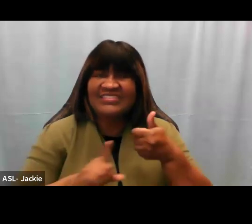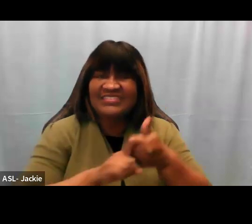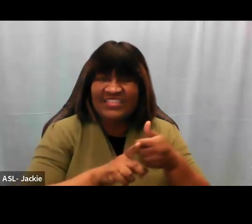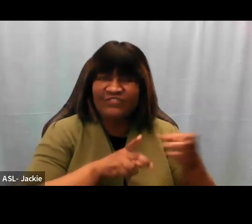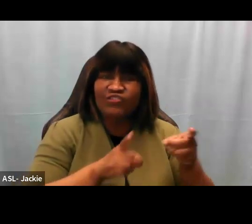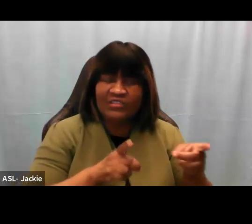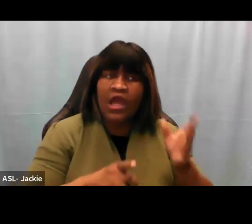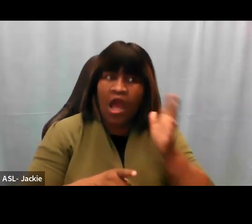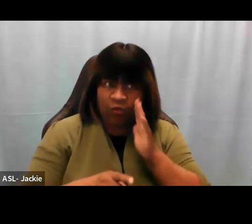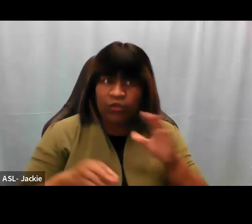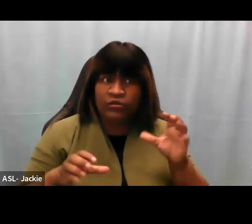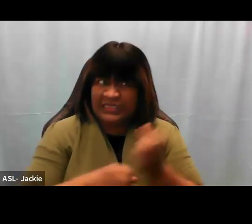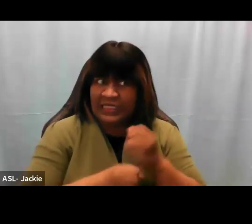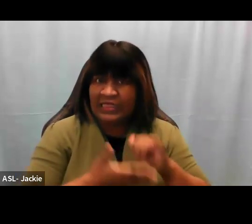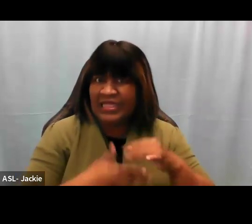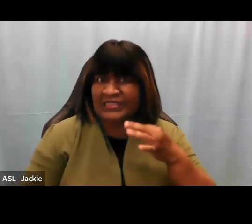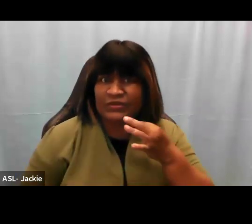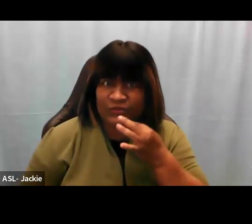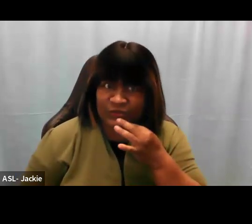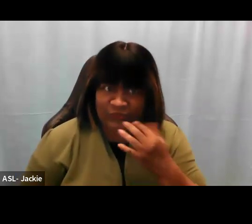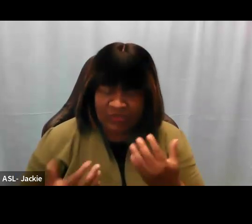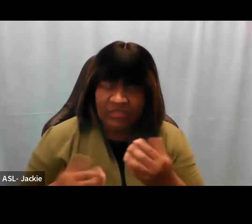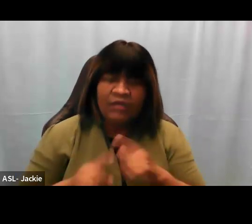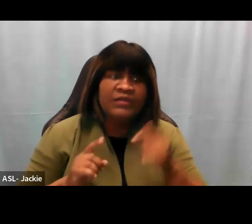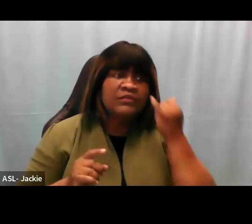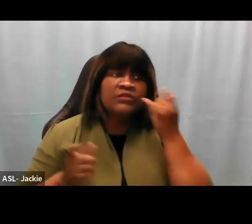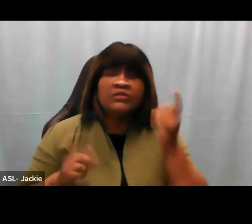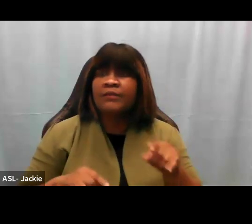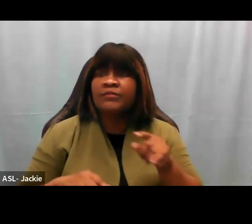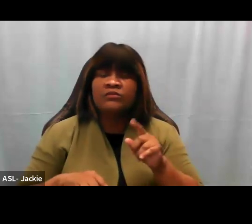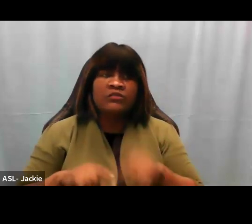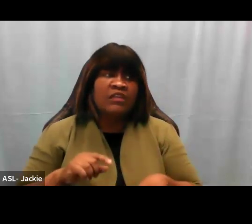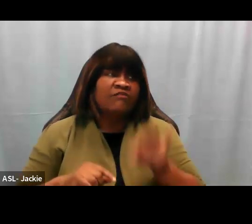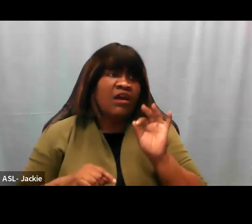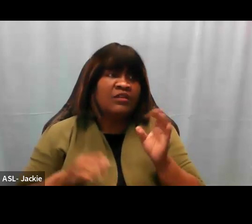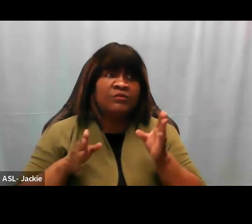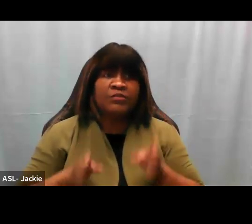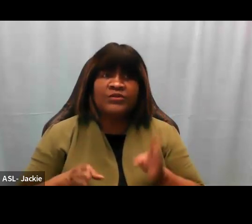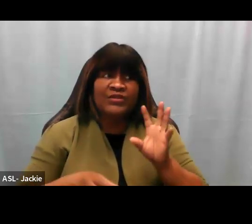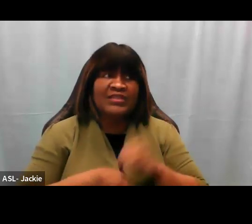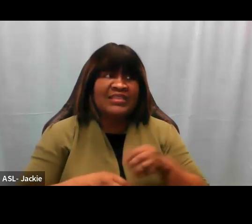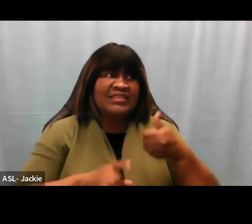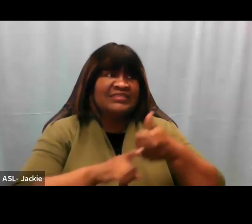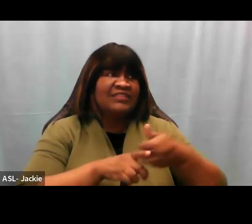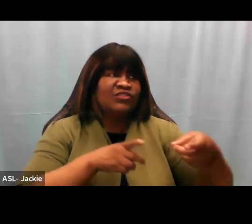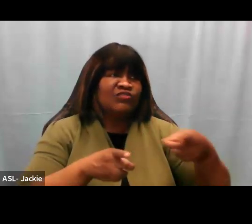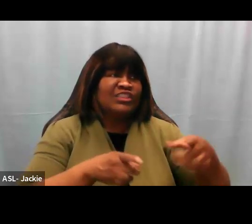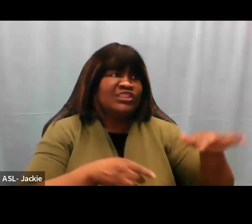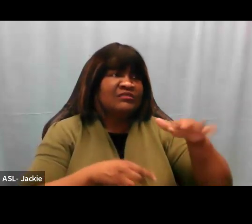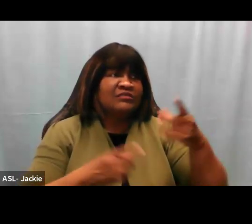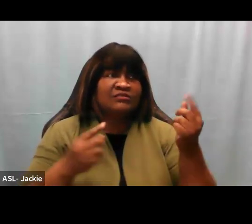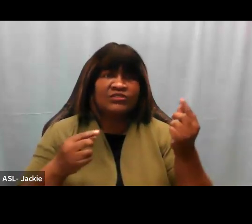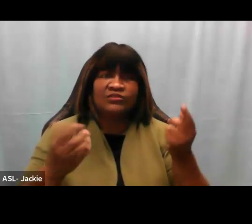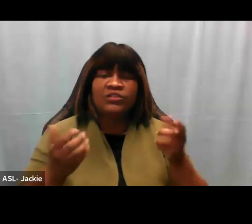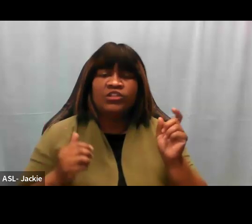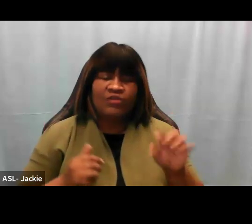go to. But what if you can't find anybody for a moment in the self-direction space? So then you might have to choose